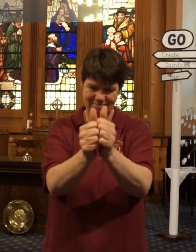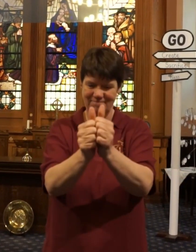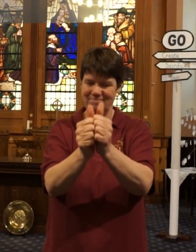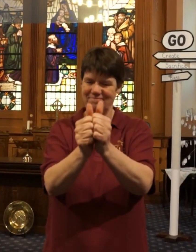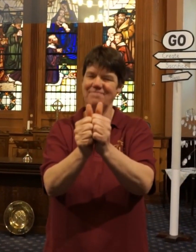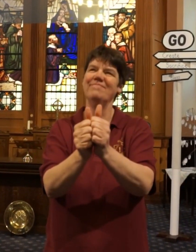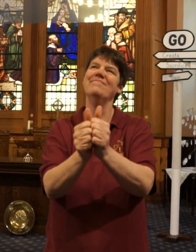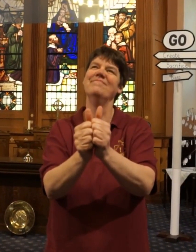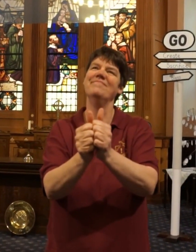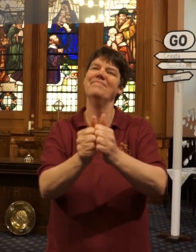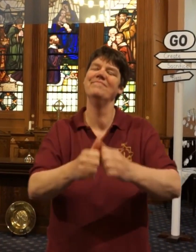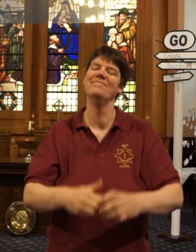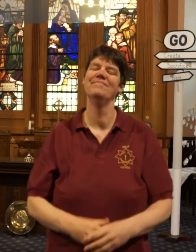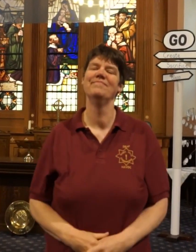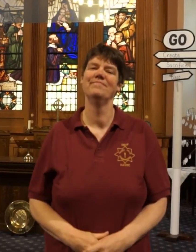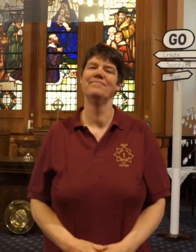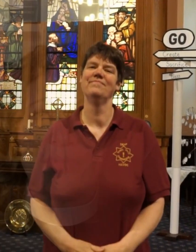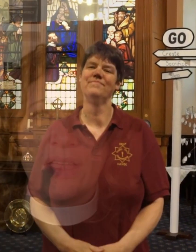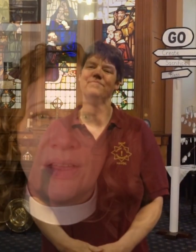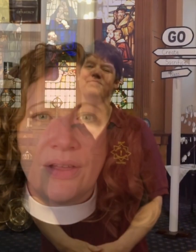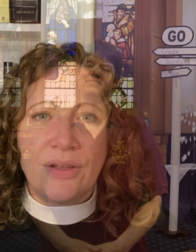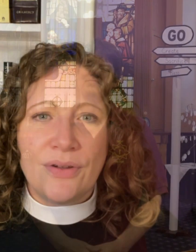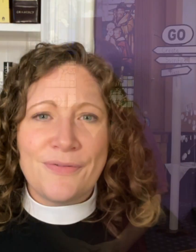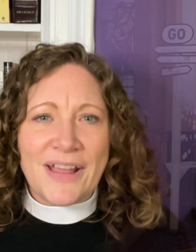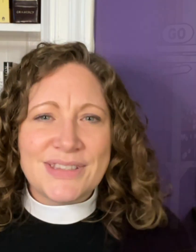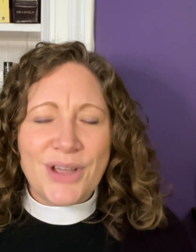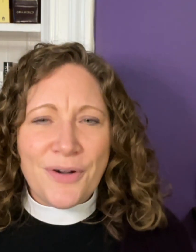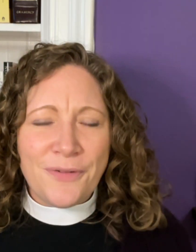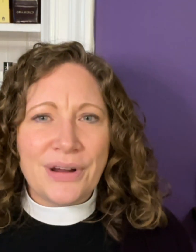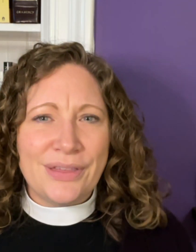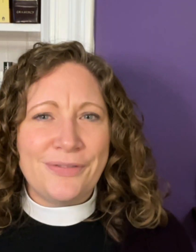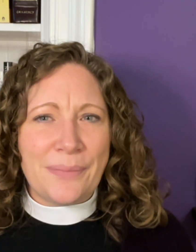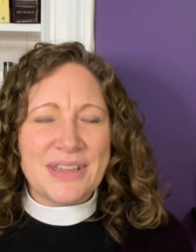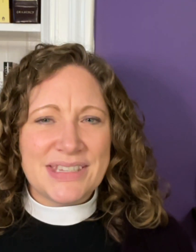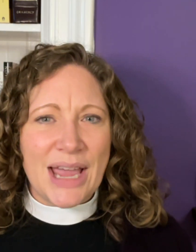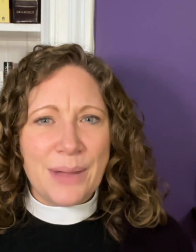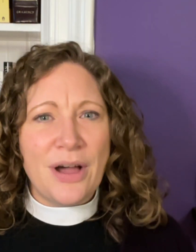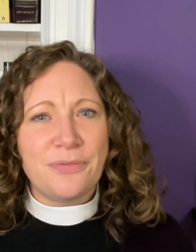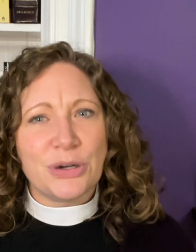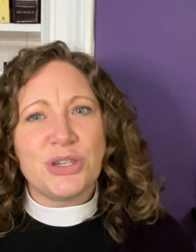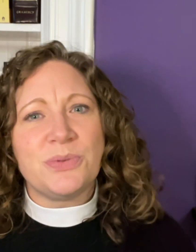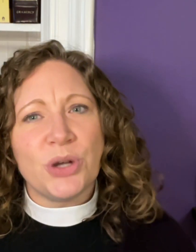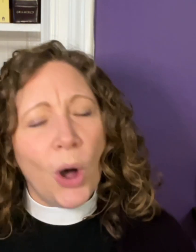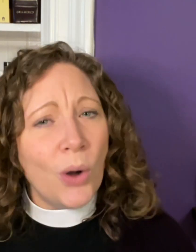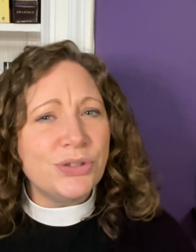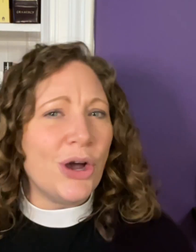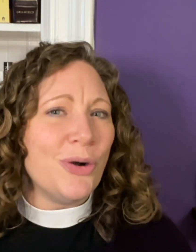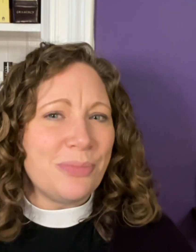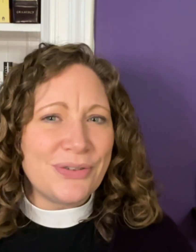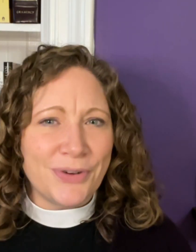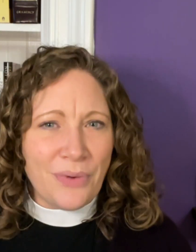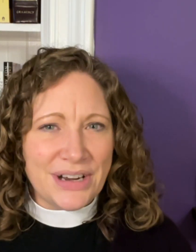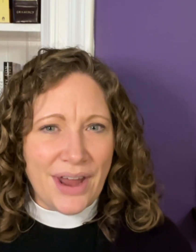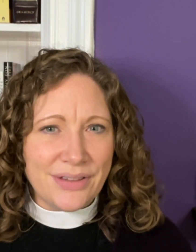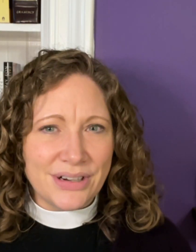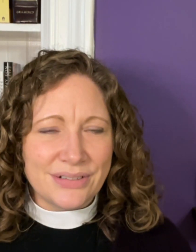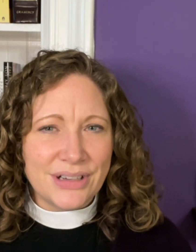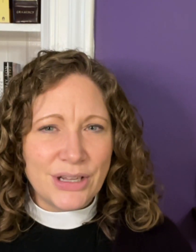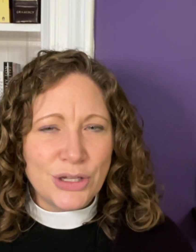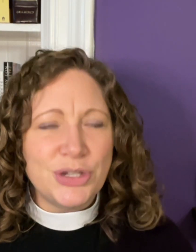forever. Amen. Friends, go forth from this time of worship to hold hope for one another, to